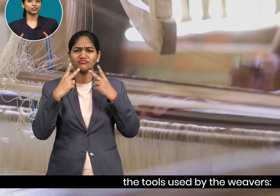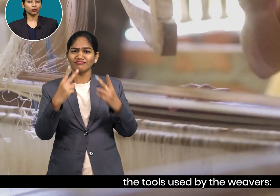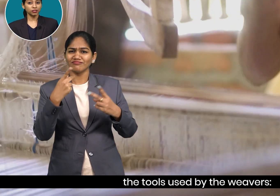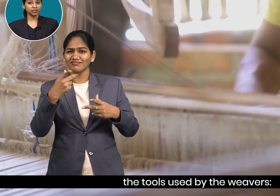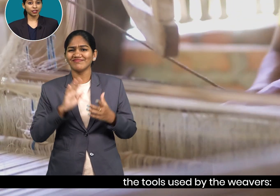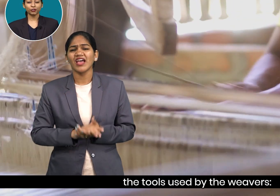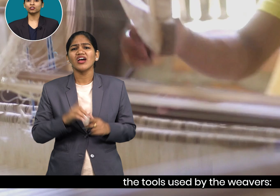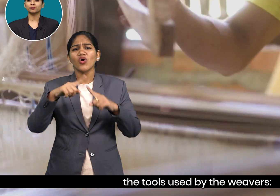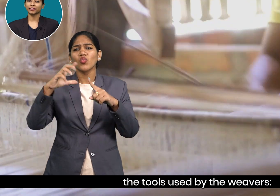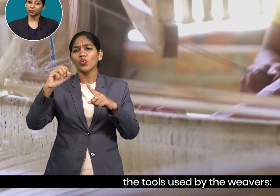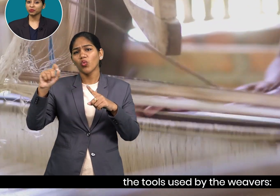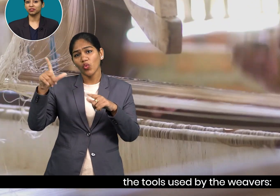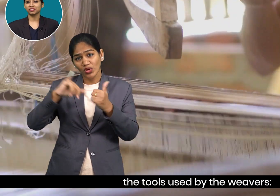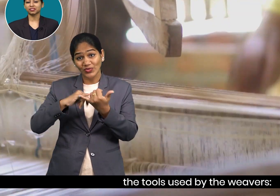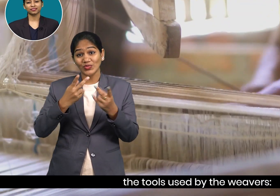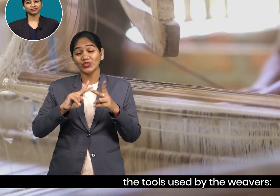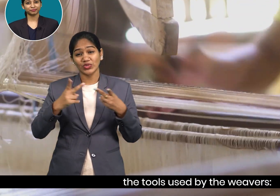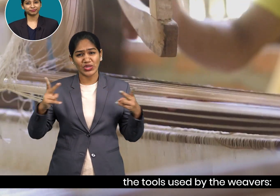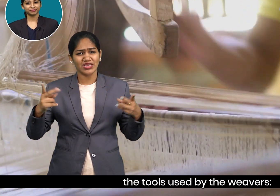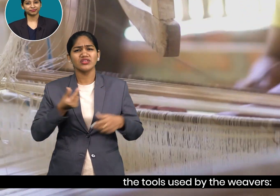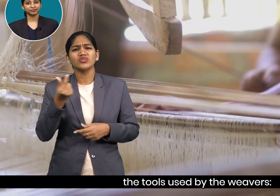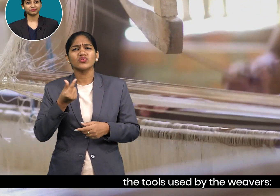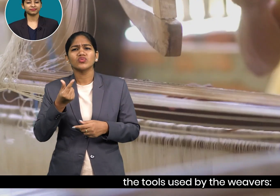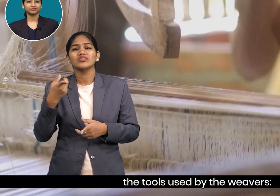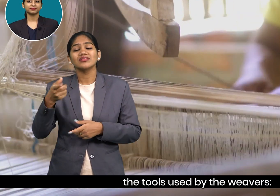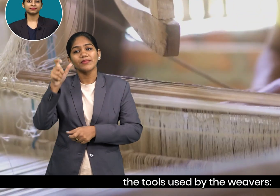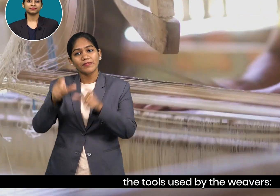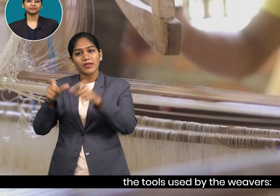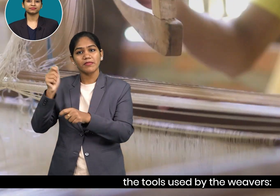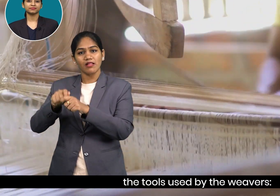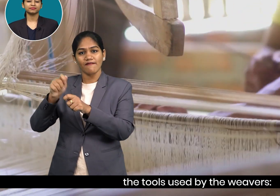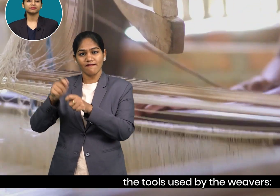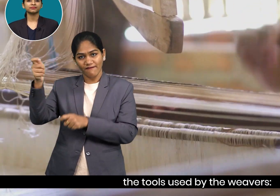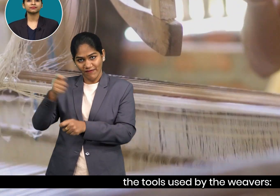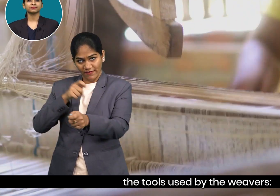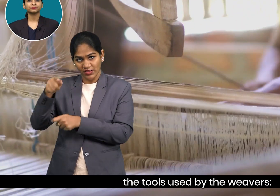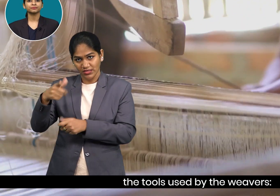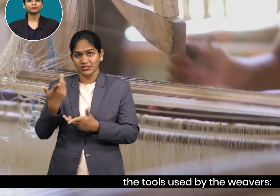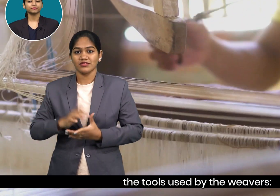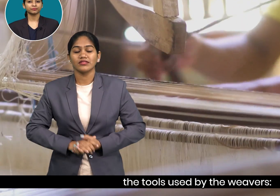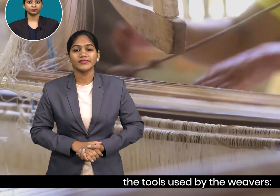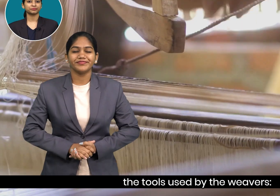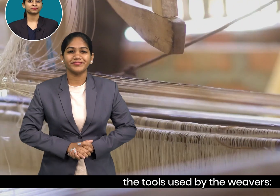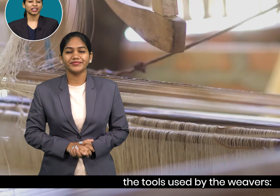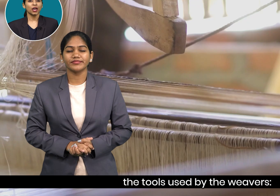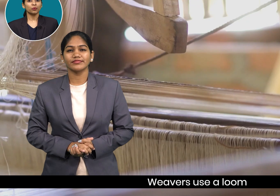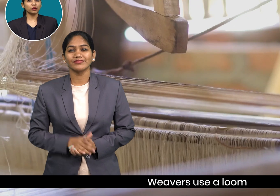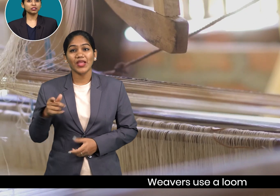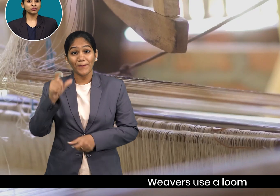Let's see the tools used by the weavers.